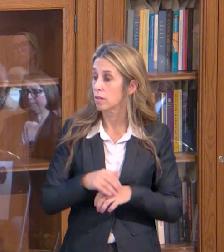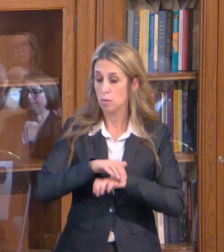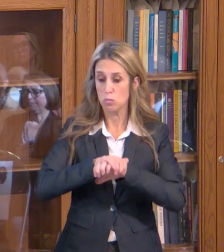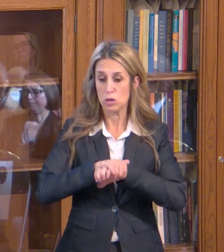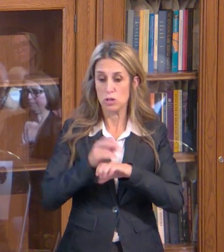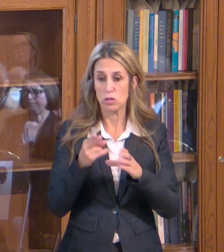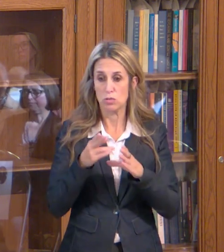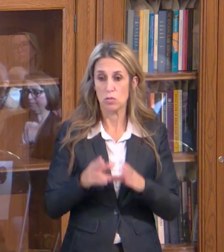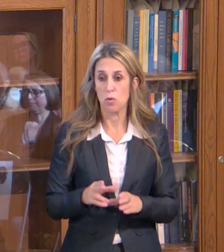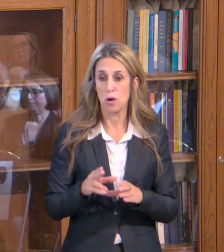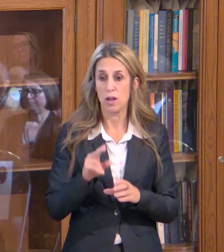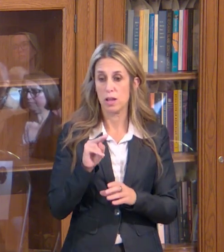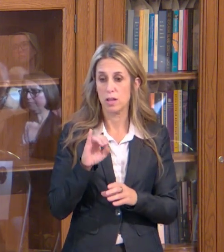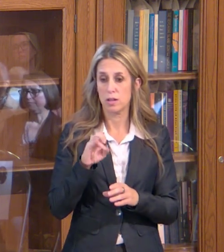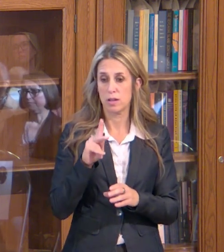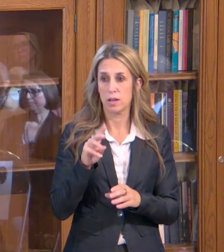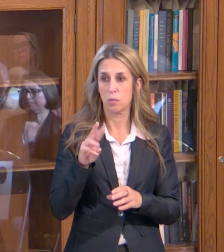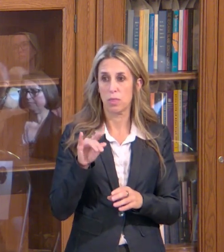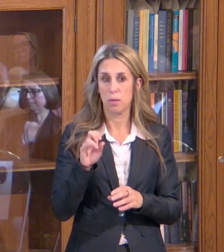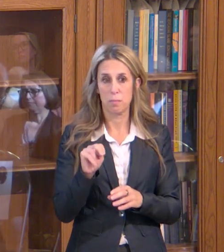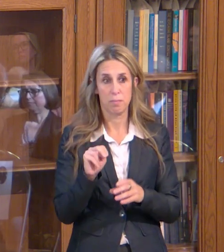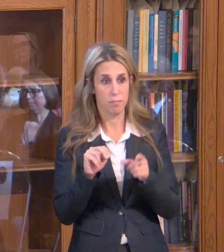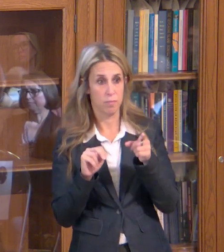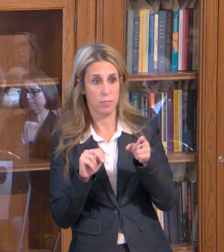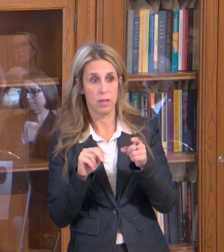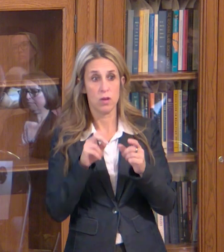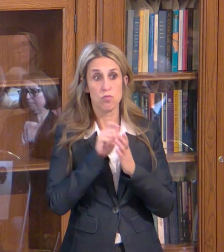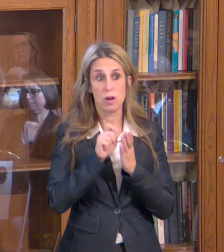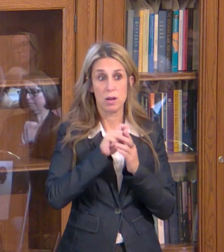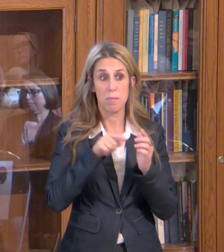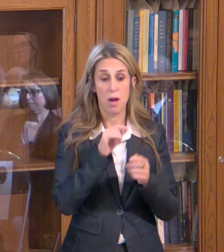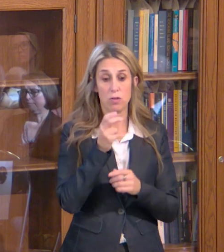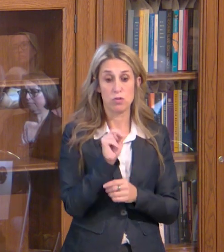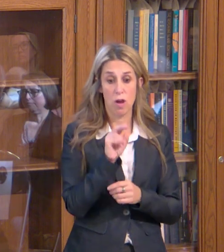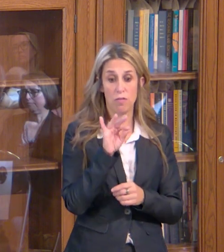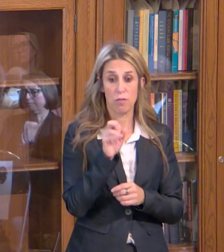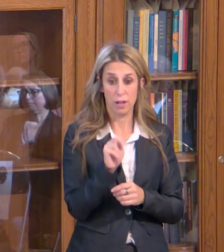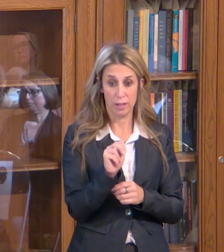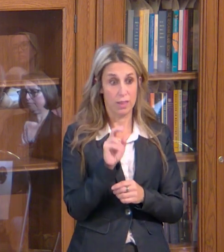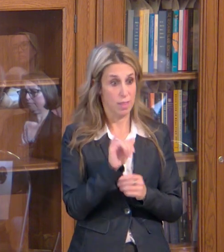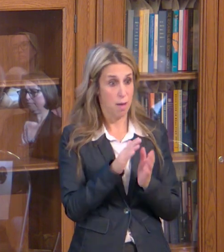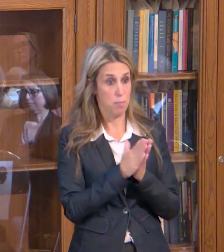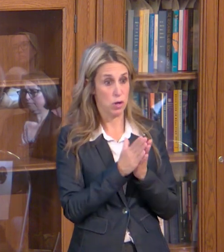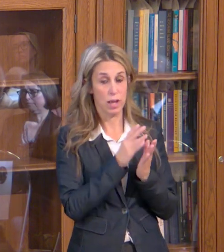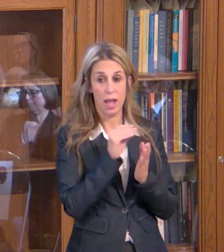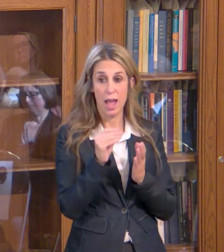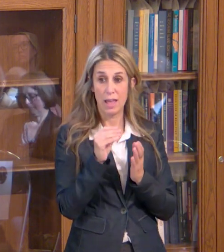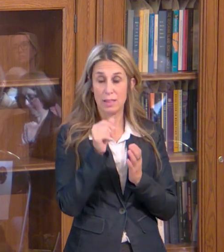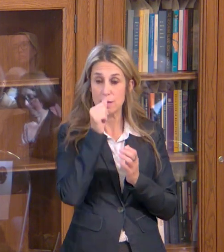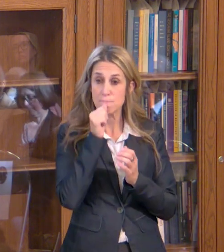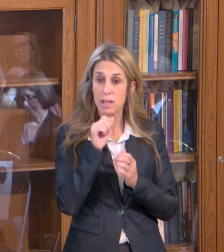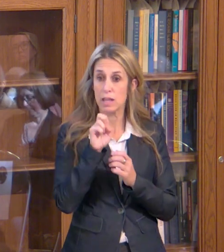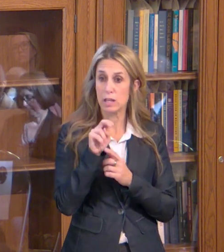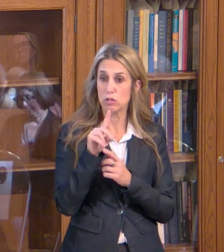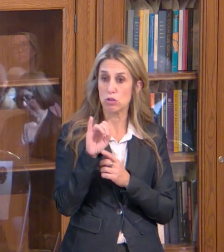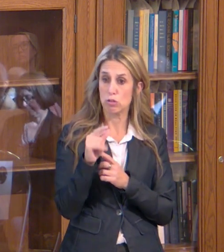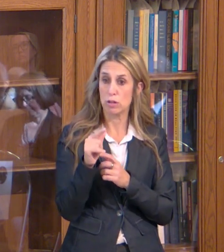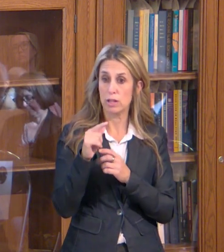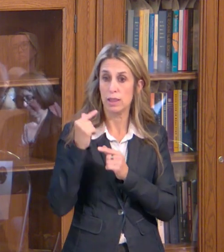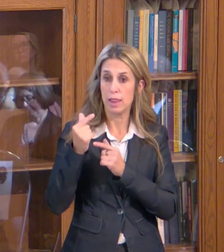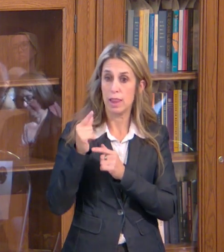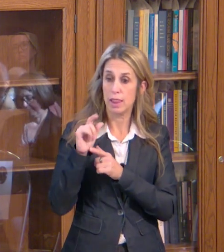historian Nick wiam who has written about John hope Franklin that book and the enduring Legacy within the